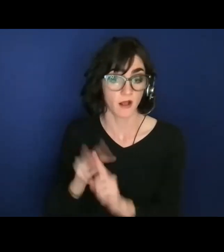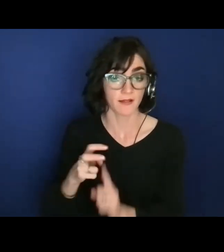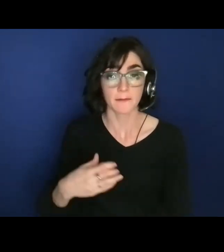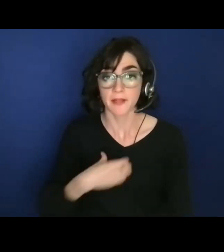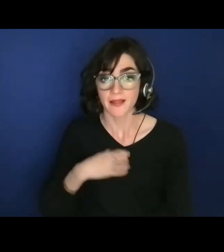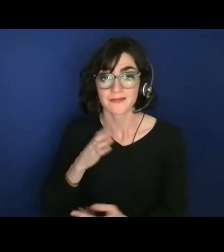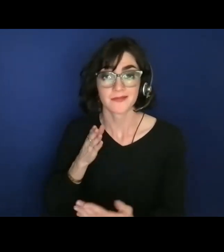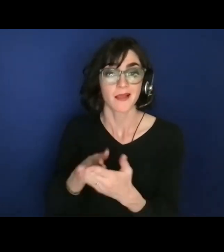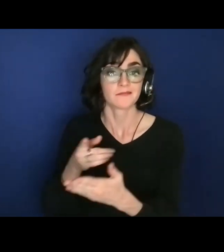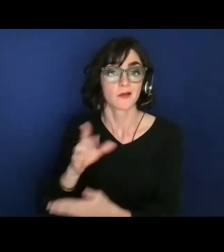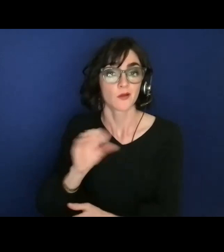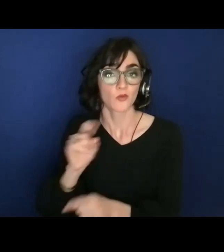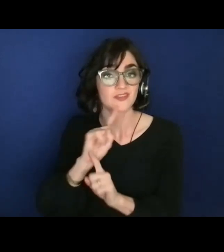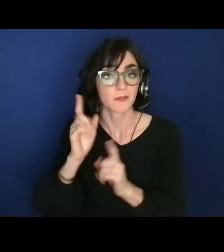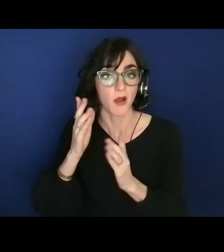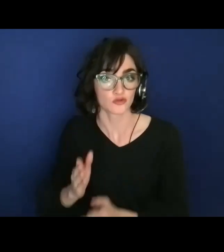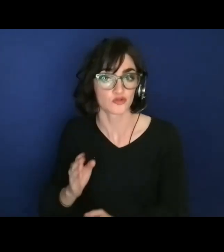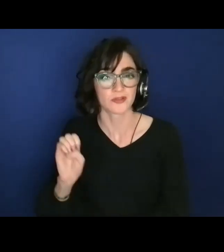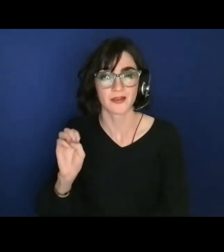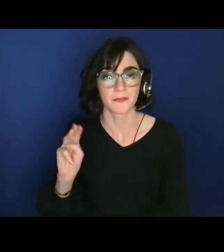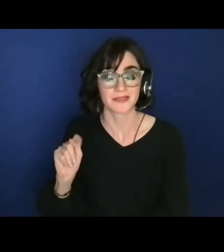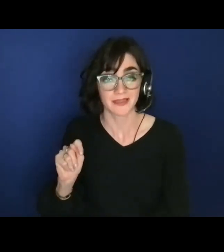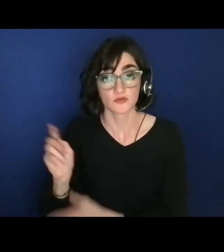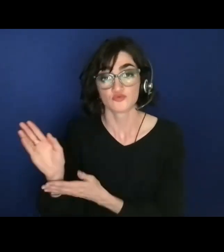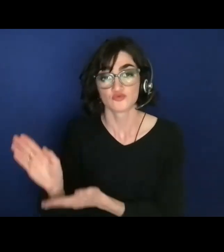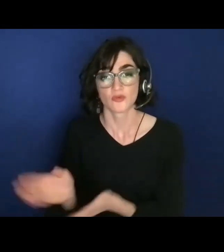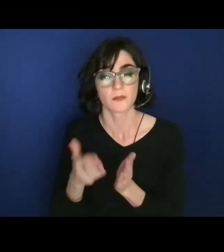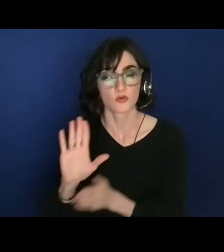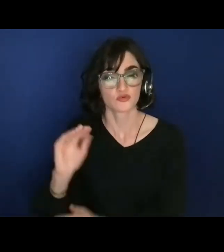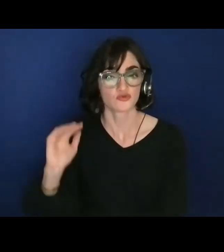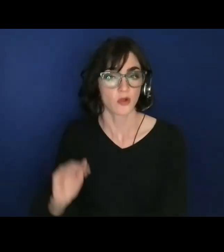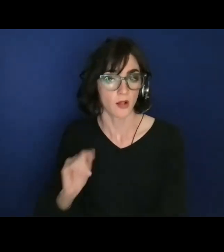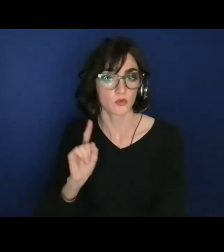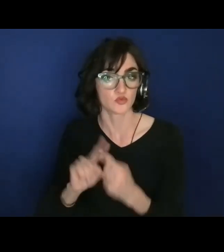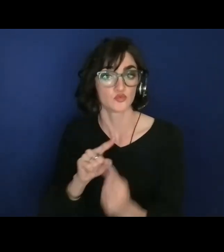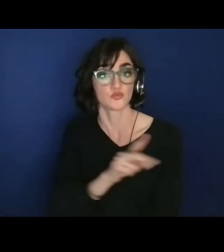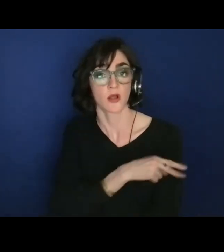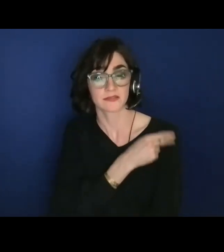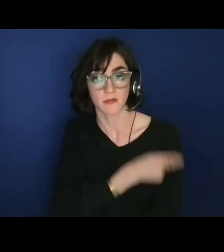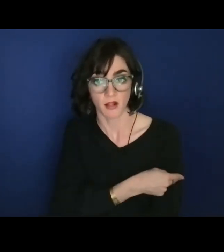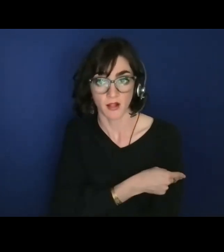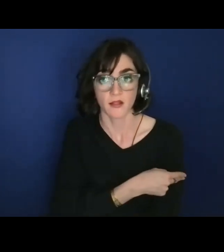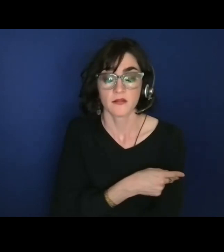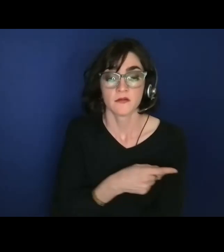co-responder, an EMT that transported her child to the hospital for playing a game